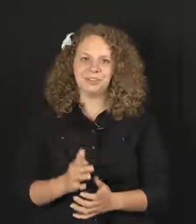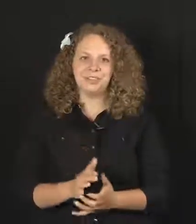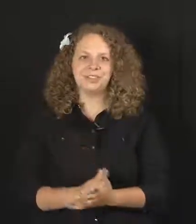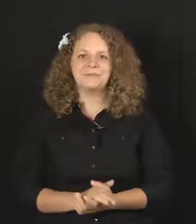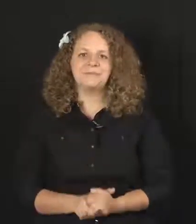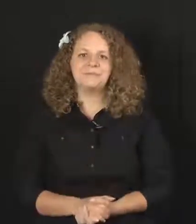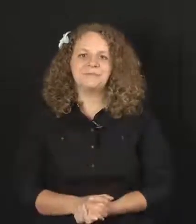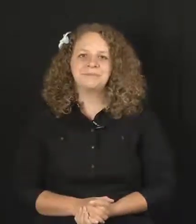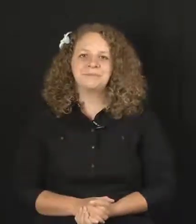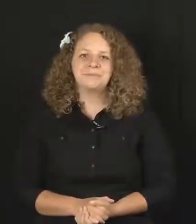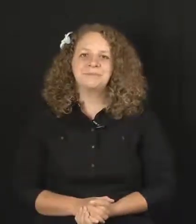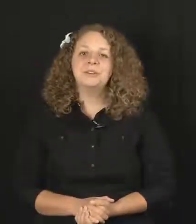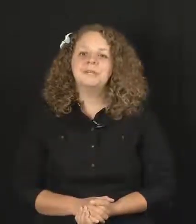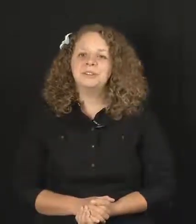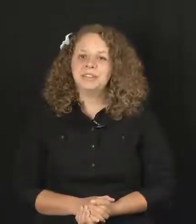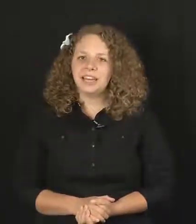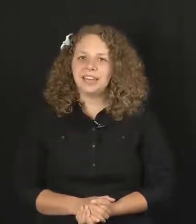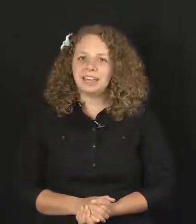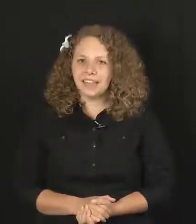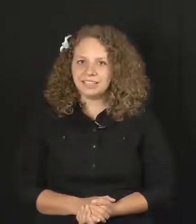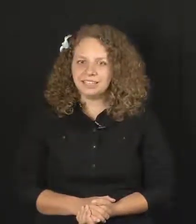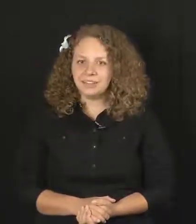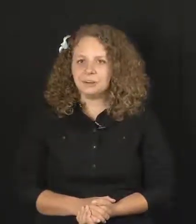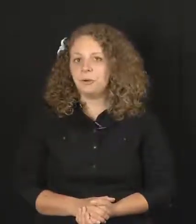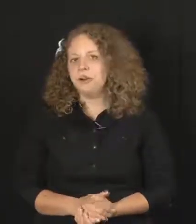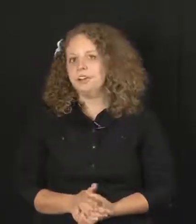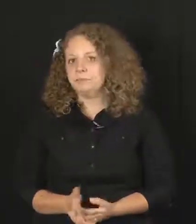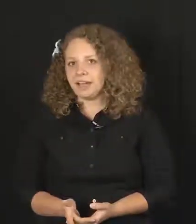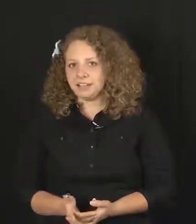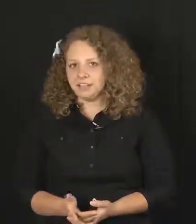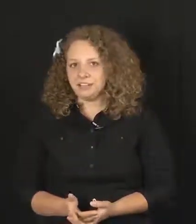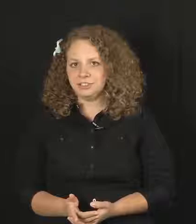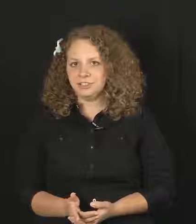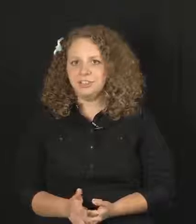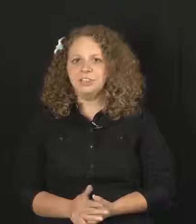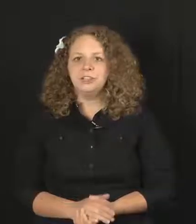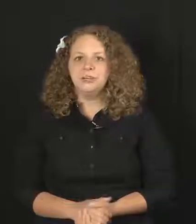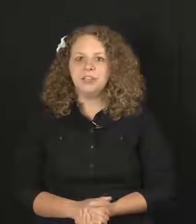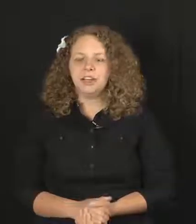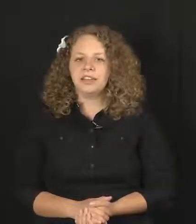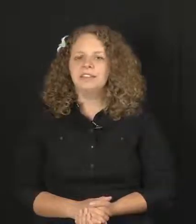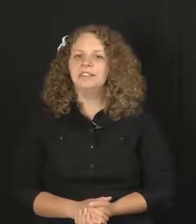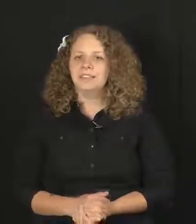forth. When you're signing last year or in past years, you sign